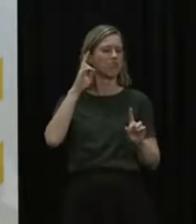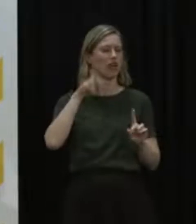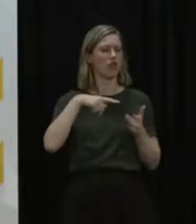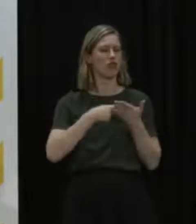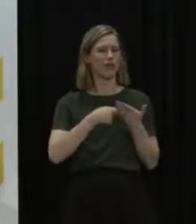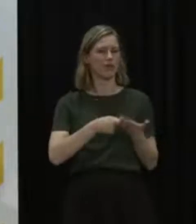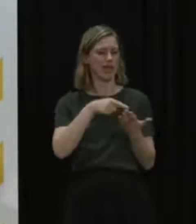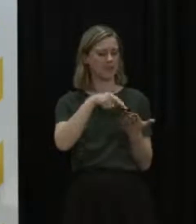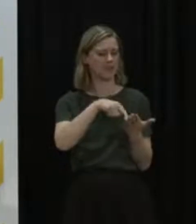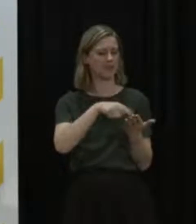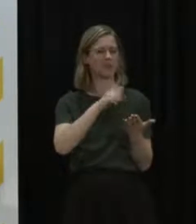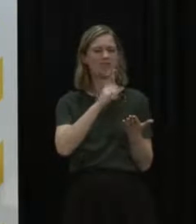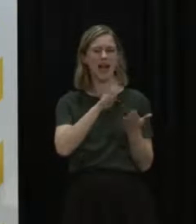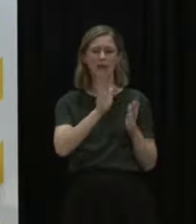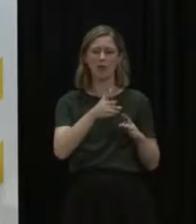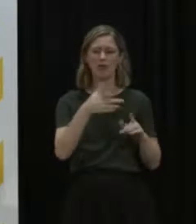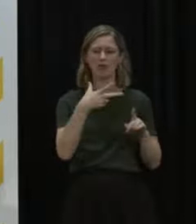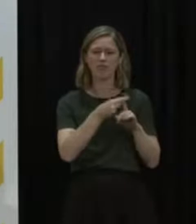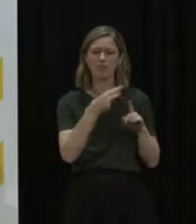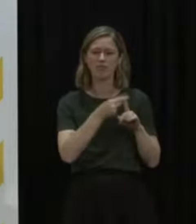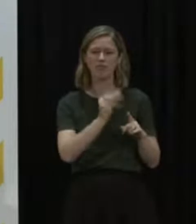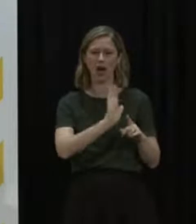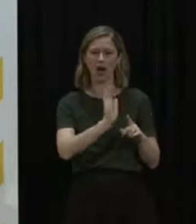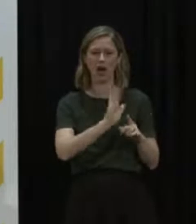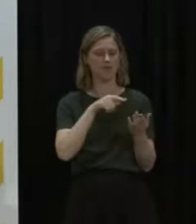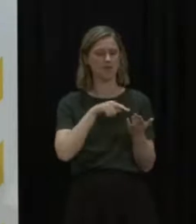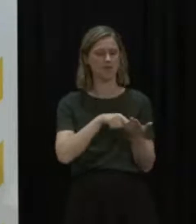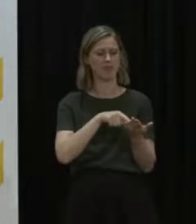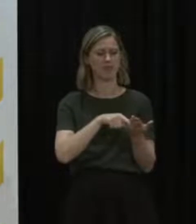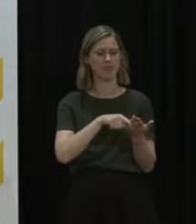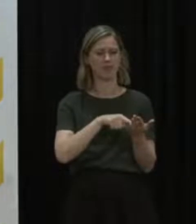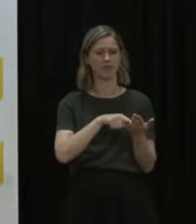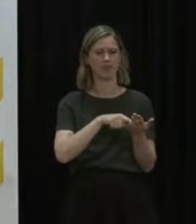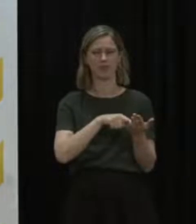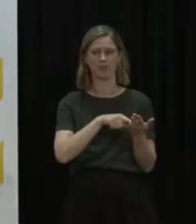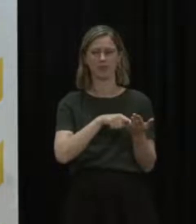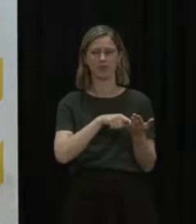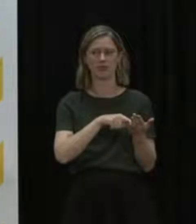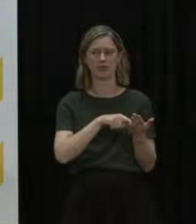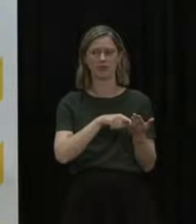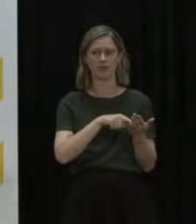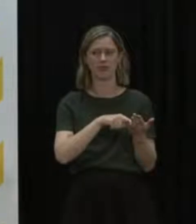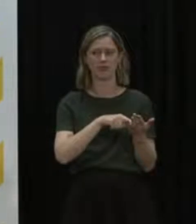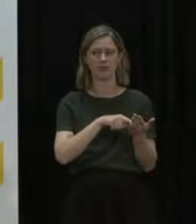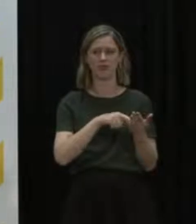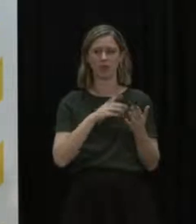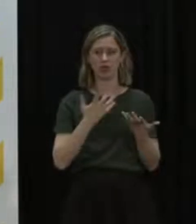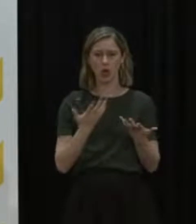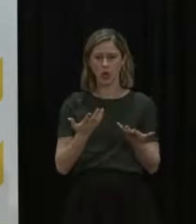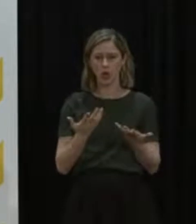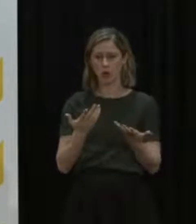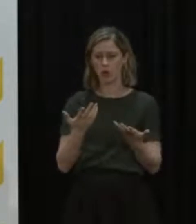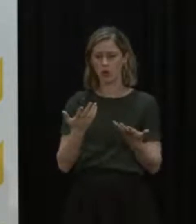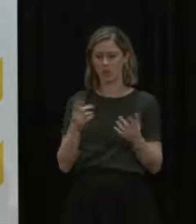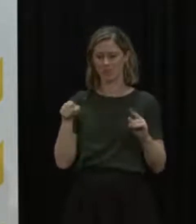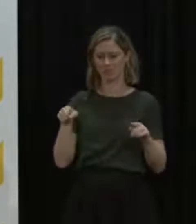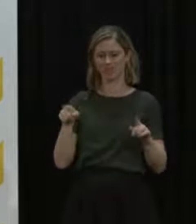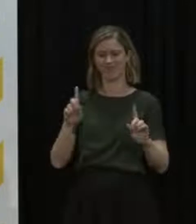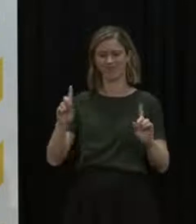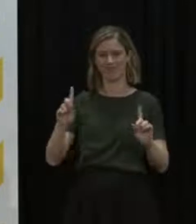saying, rather than saying that it should be, he changed it to will advise Cabinet to. Obviously that didn't happen.